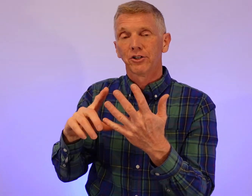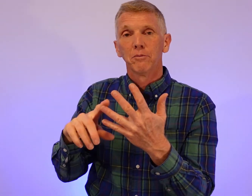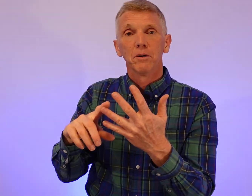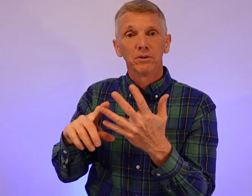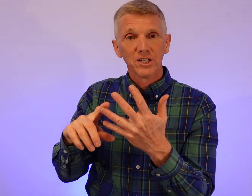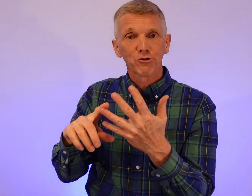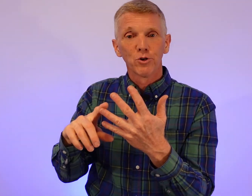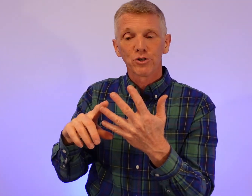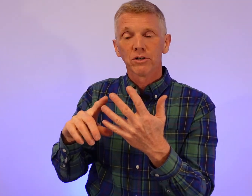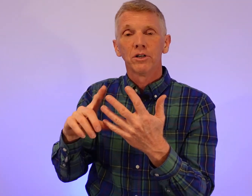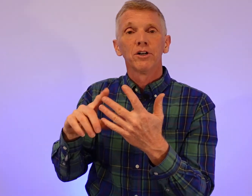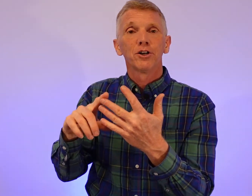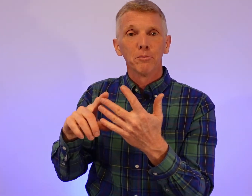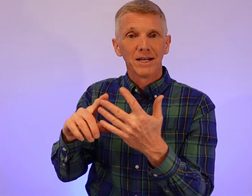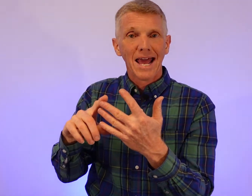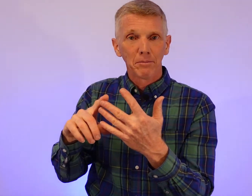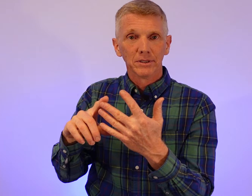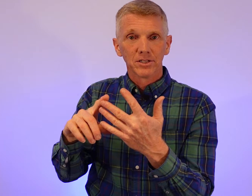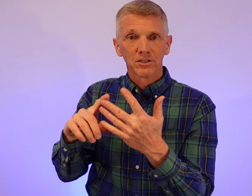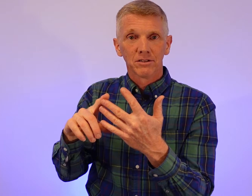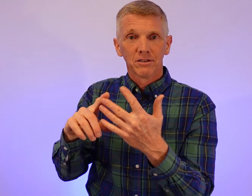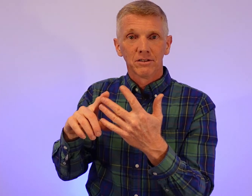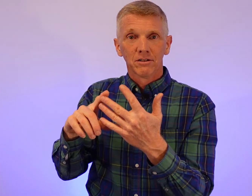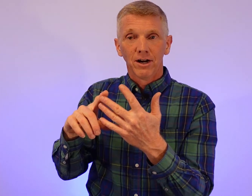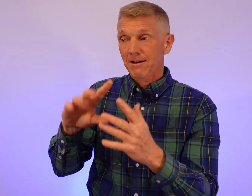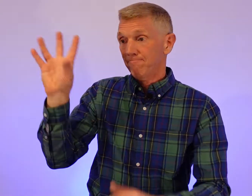be a police cruiser, could be an ambulance, right?